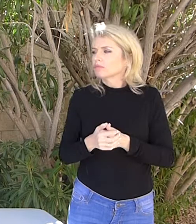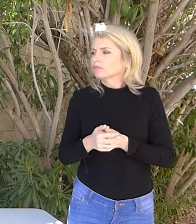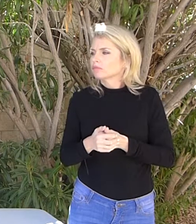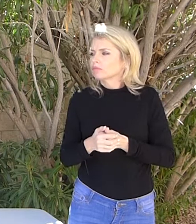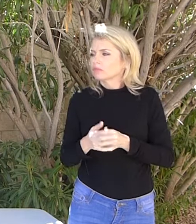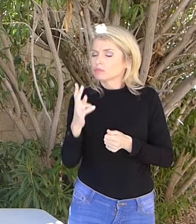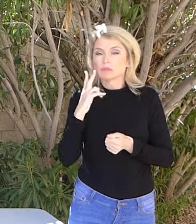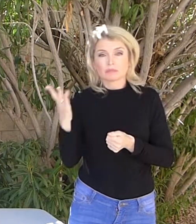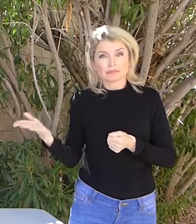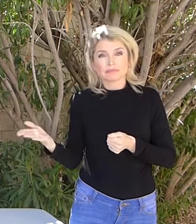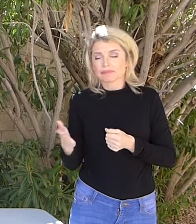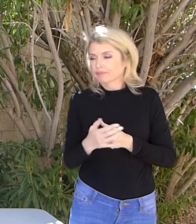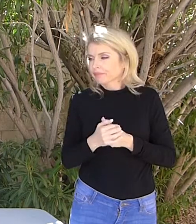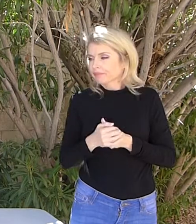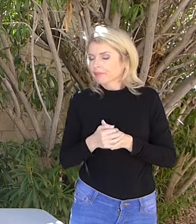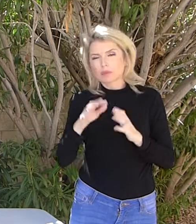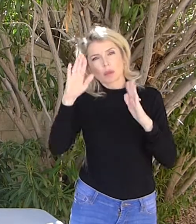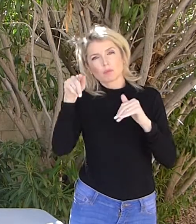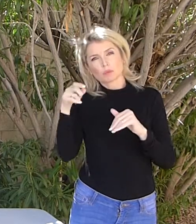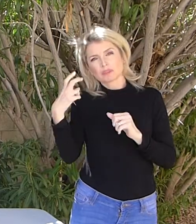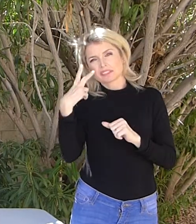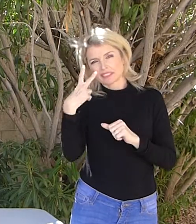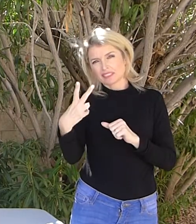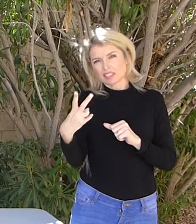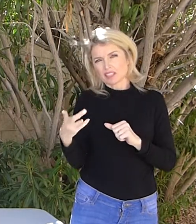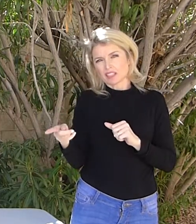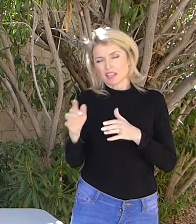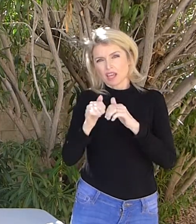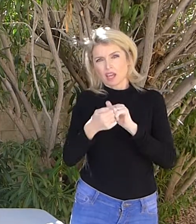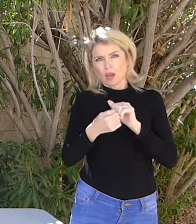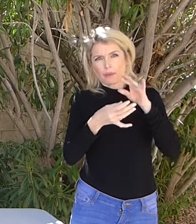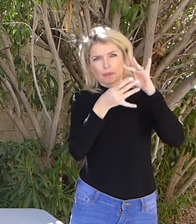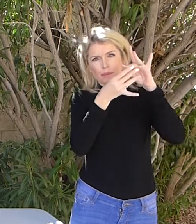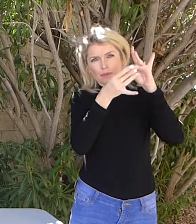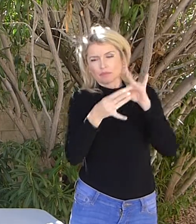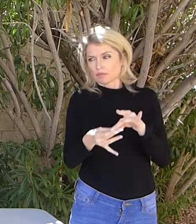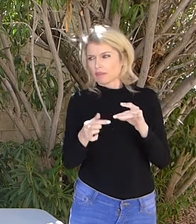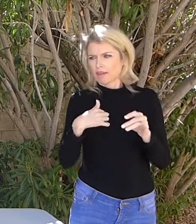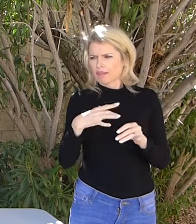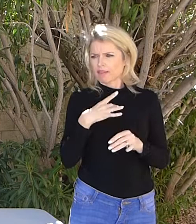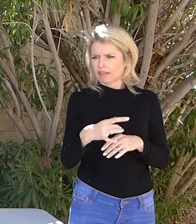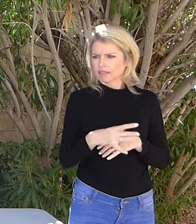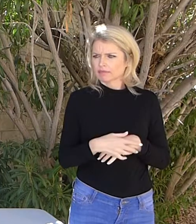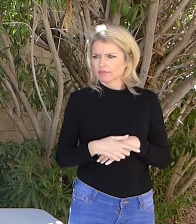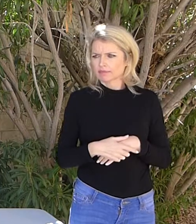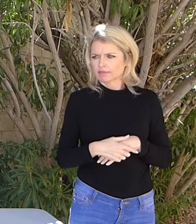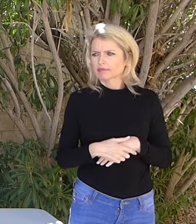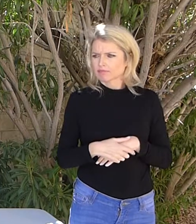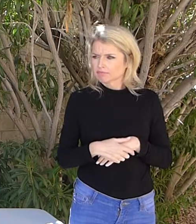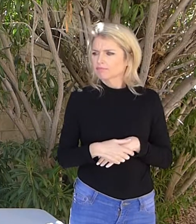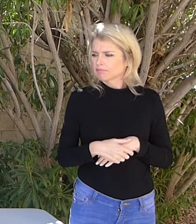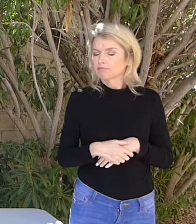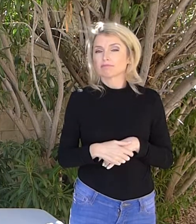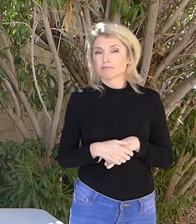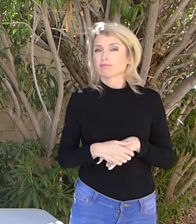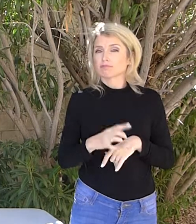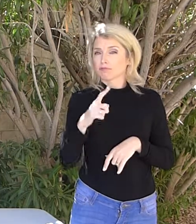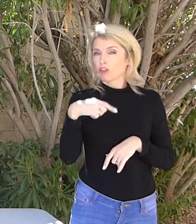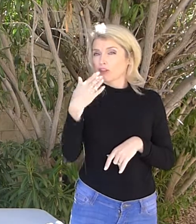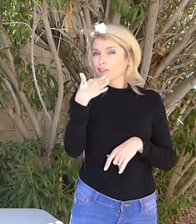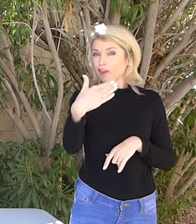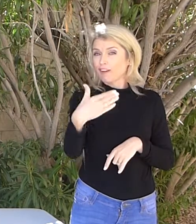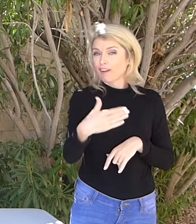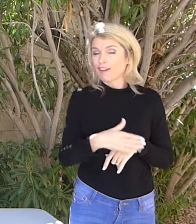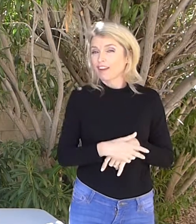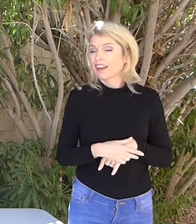But hopefully you can kind of see how that's working out for me today. I kind of like how it's looking. If